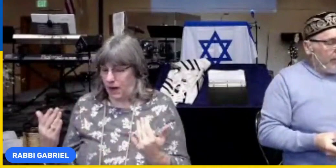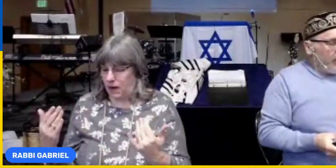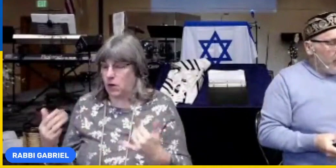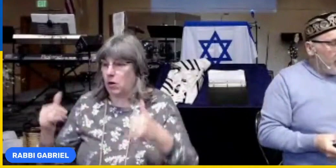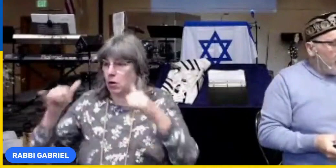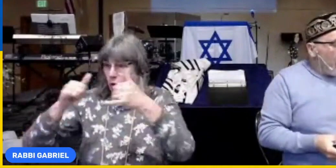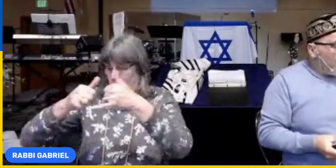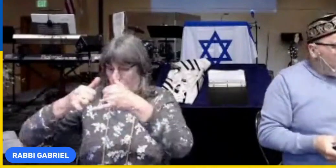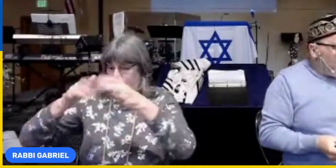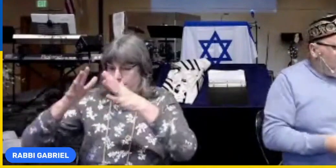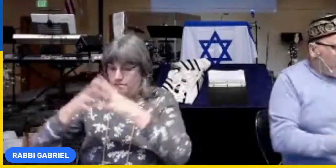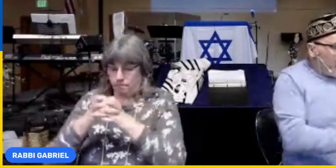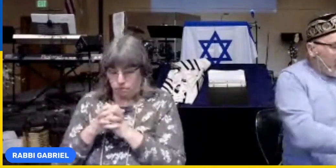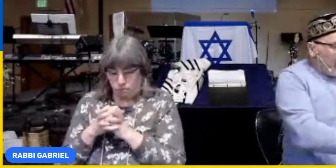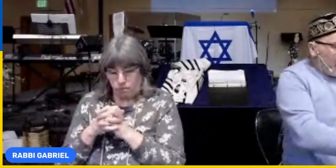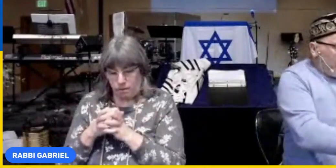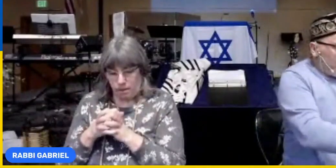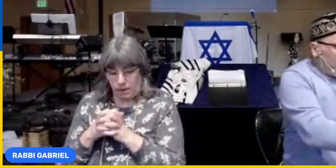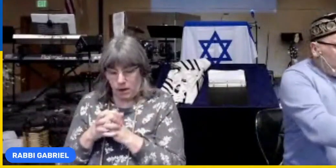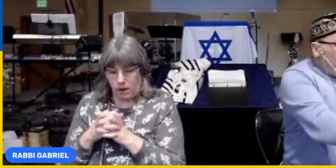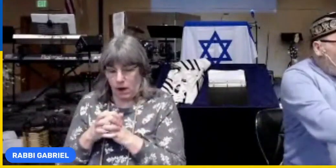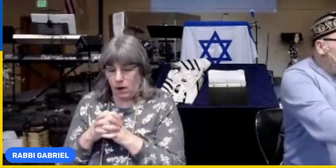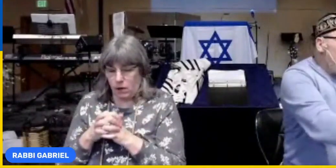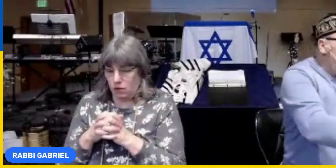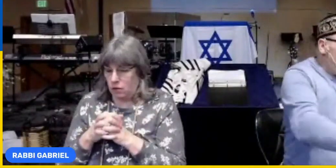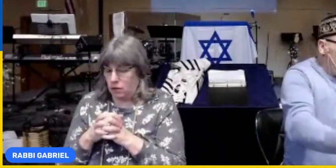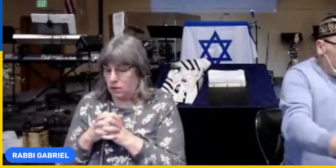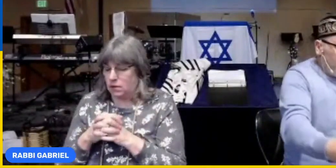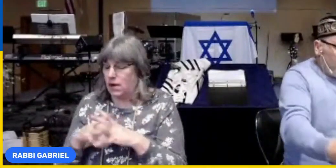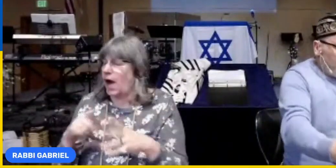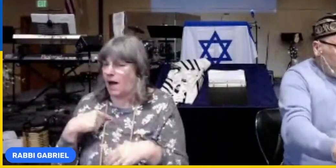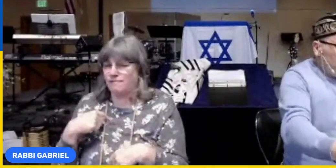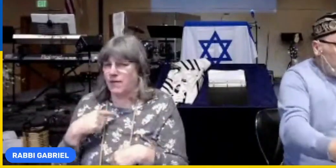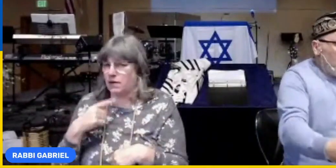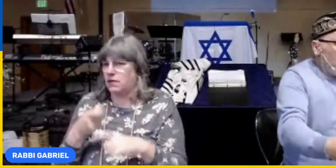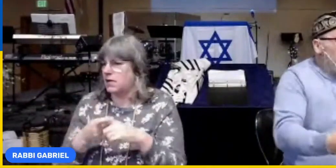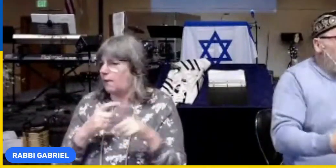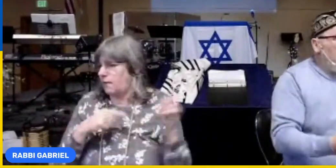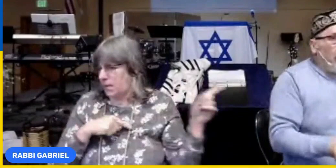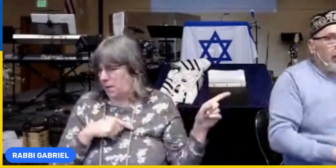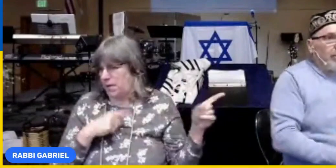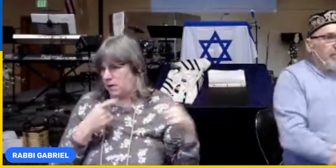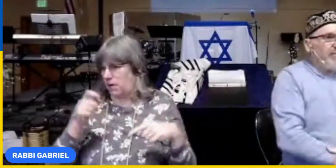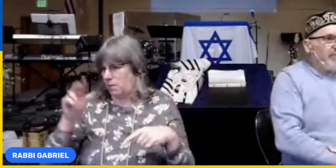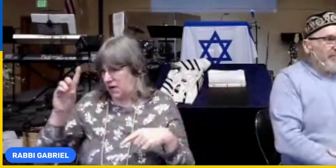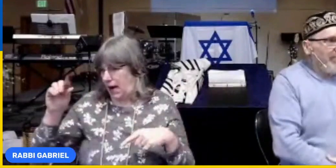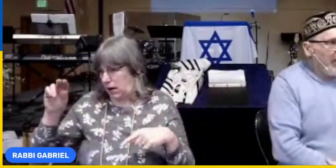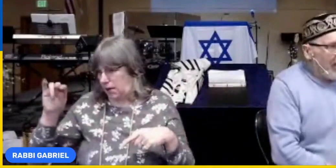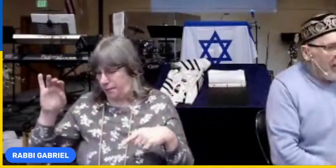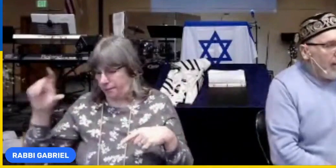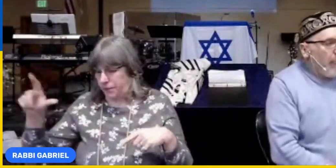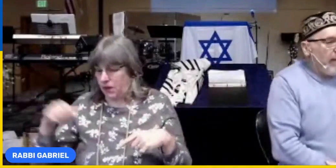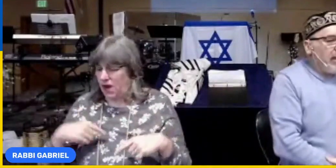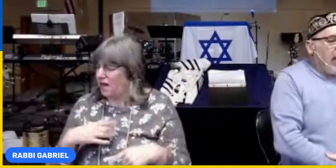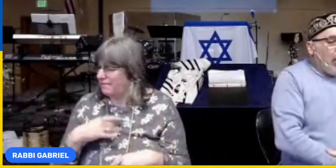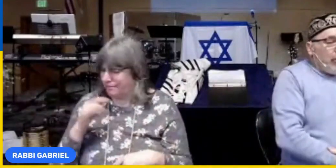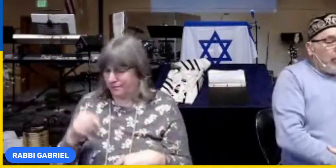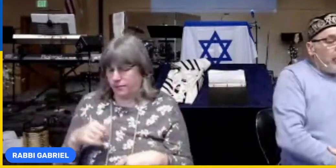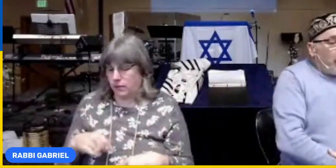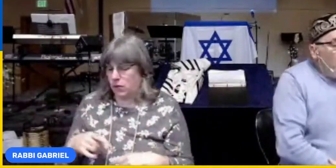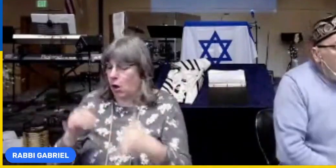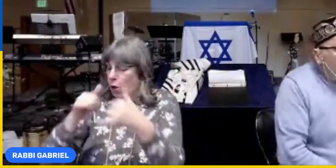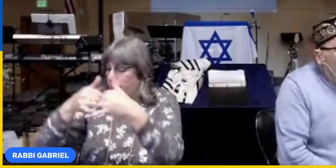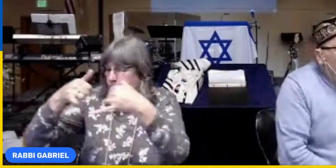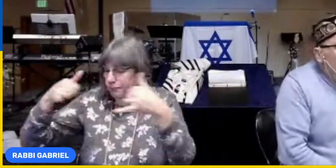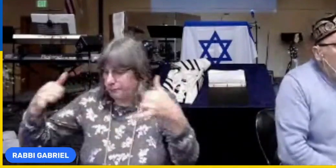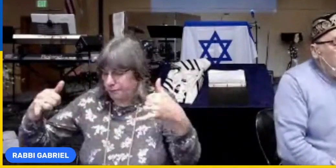puts it. This is not from me, this is from Daniel Lancaster. I really liked it. That's why I'm reading it. He says,